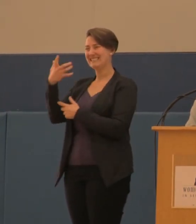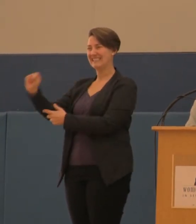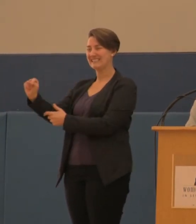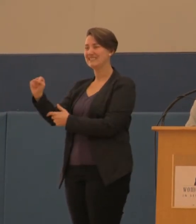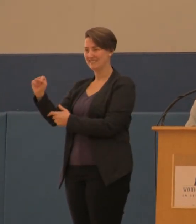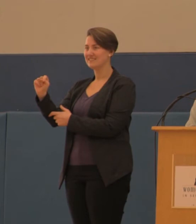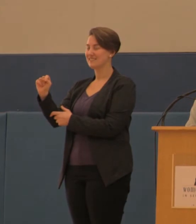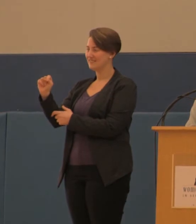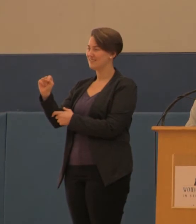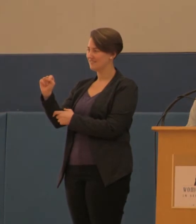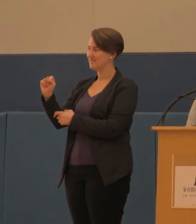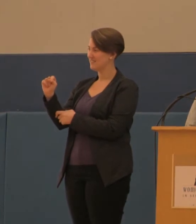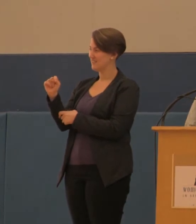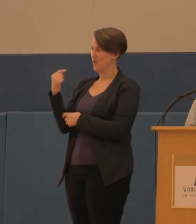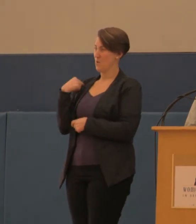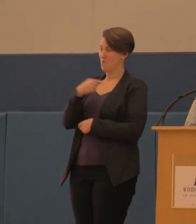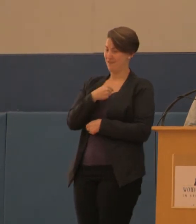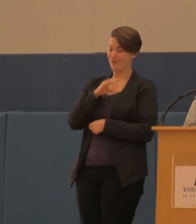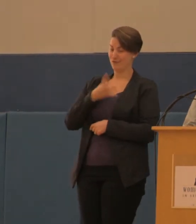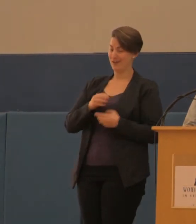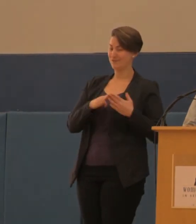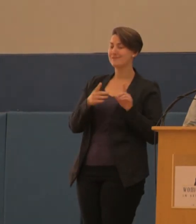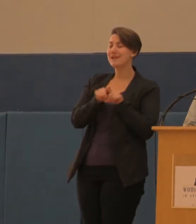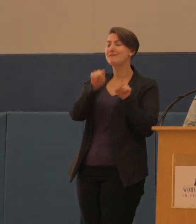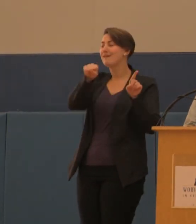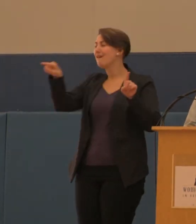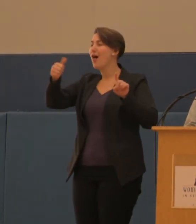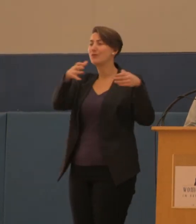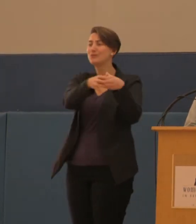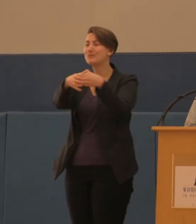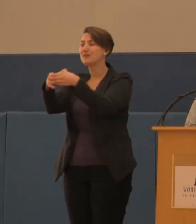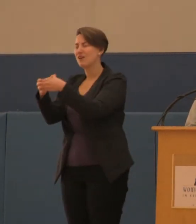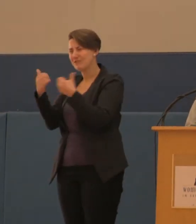we, like every other minority, are fighting for our right to live.